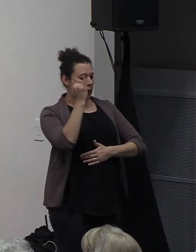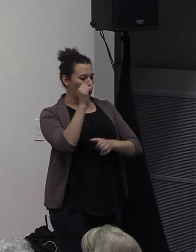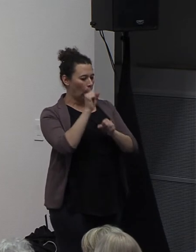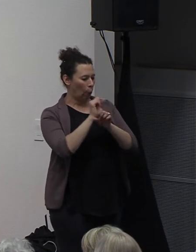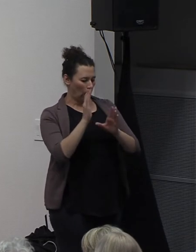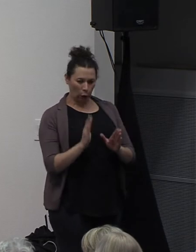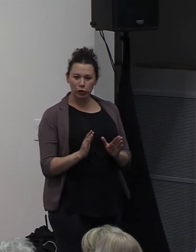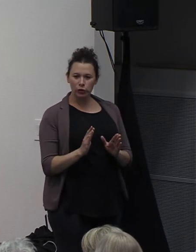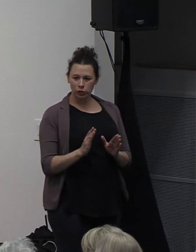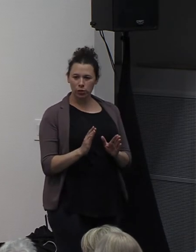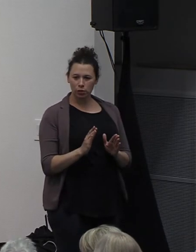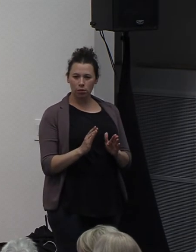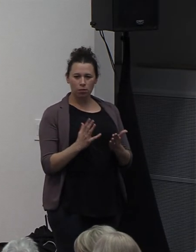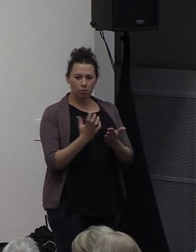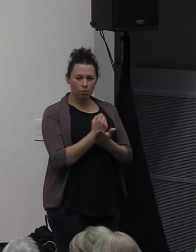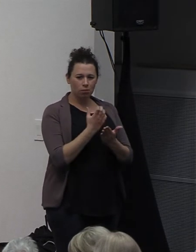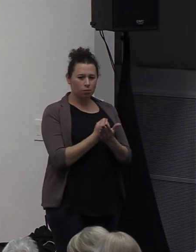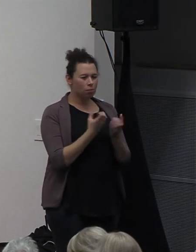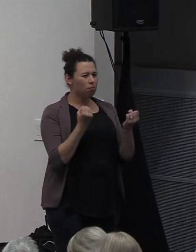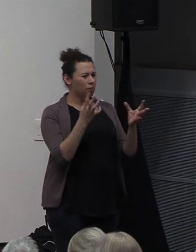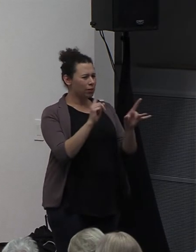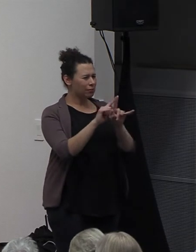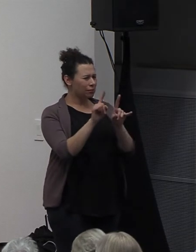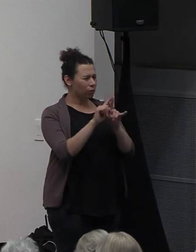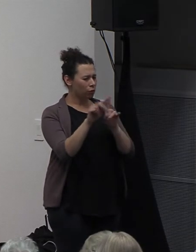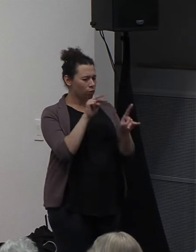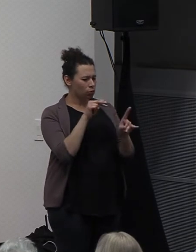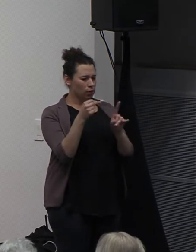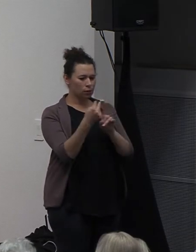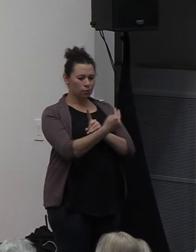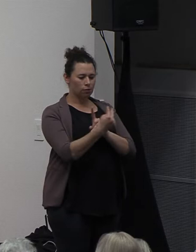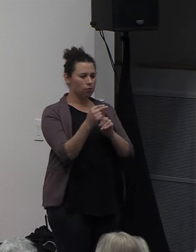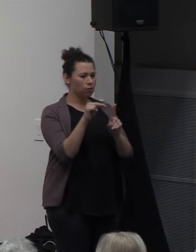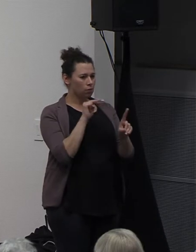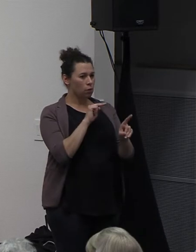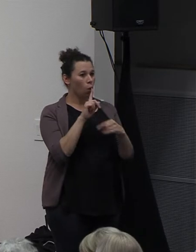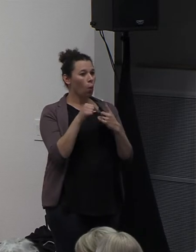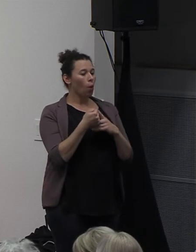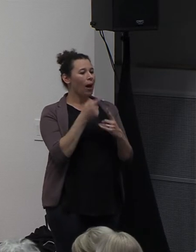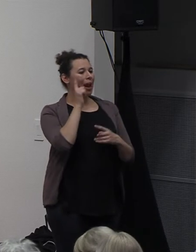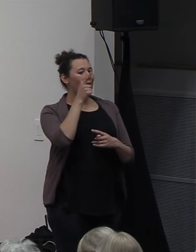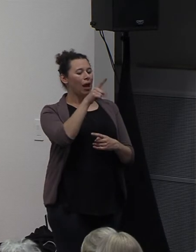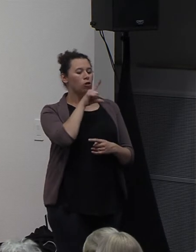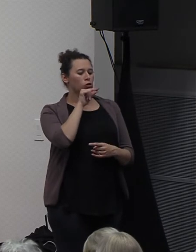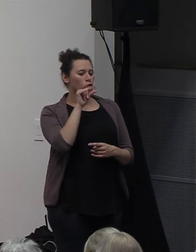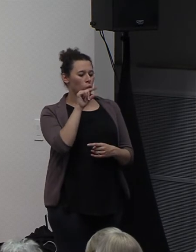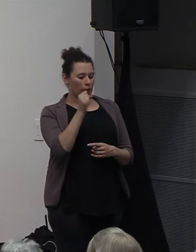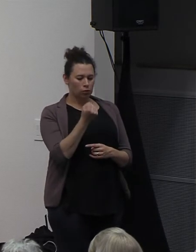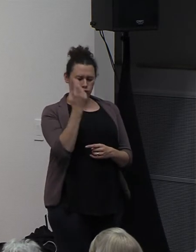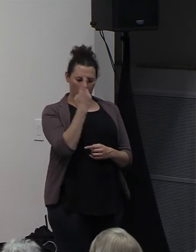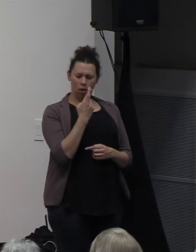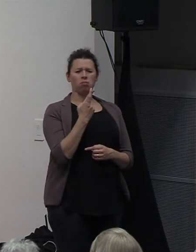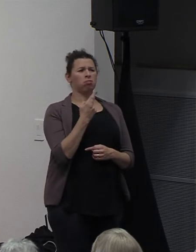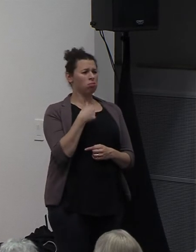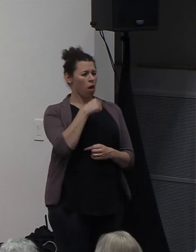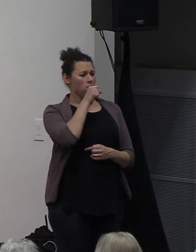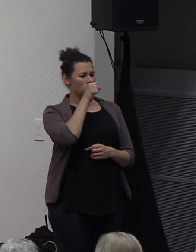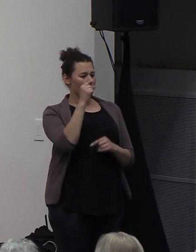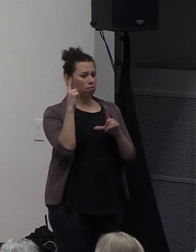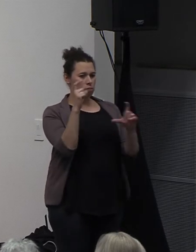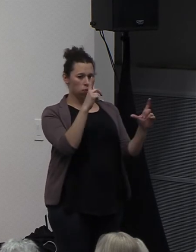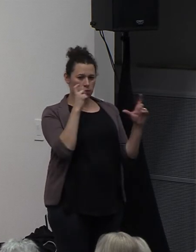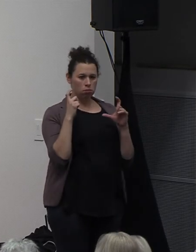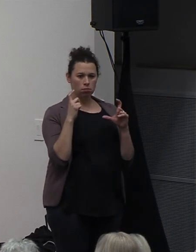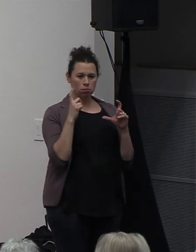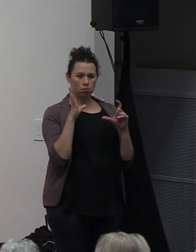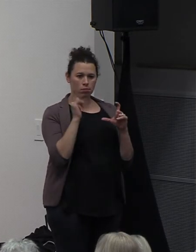many different perspectives. It was only in his late 20s that Luigi discovered his passion for photography, a passion that was